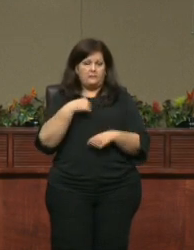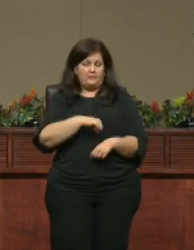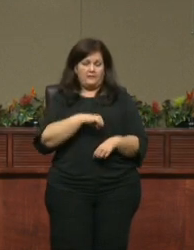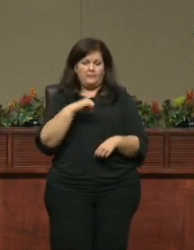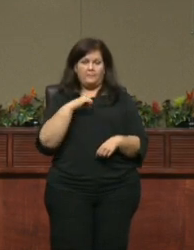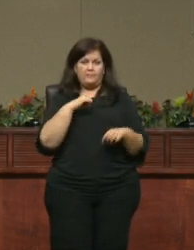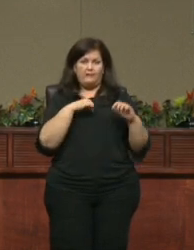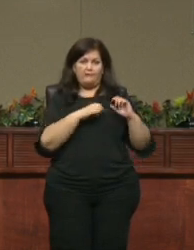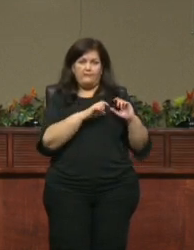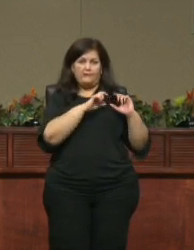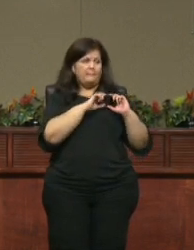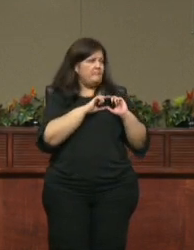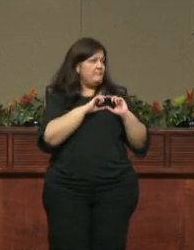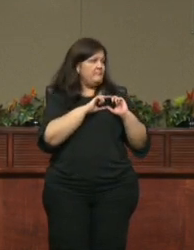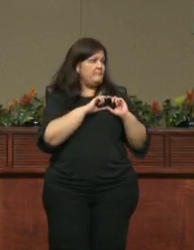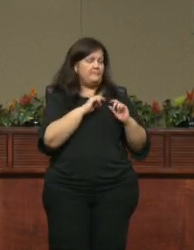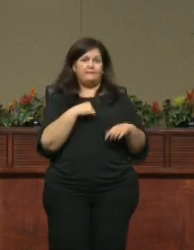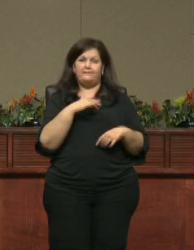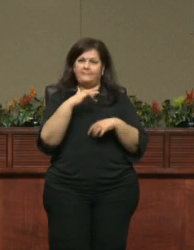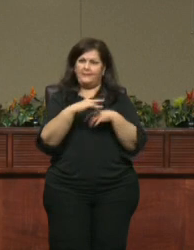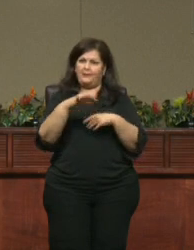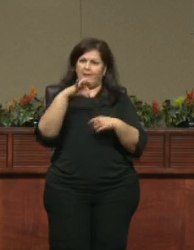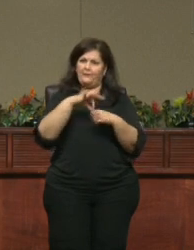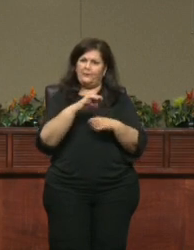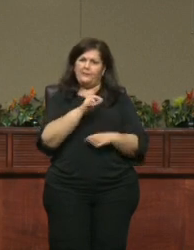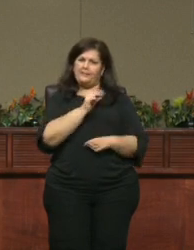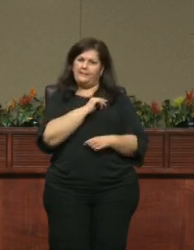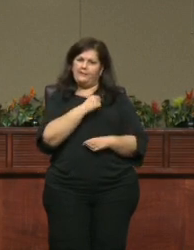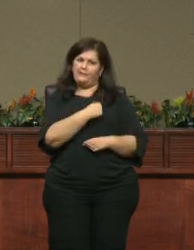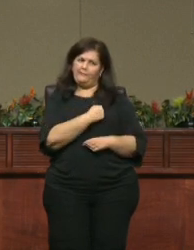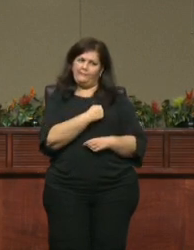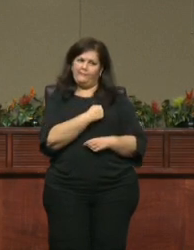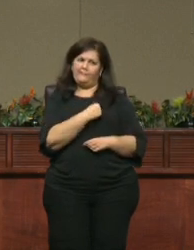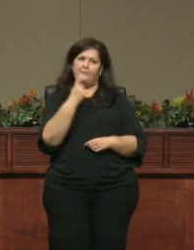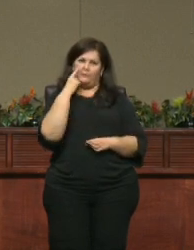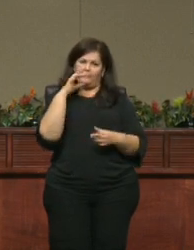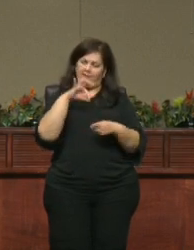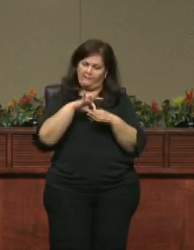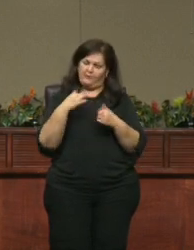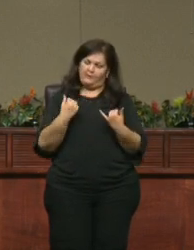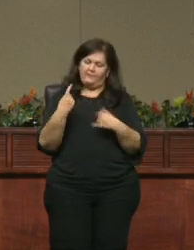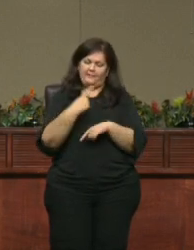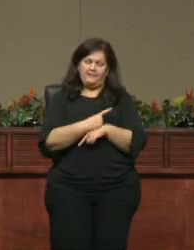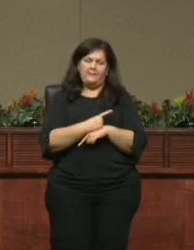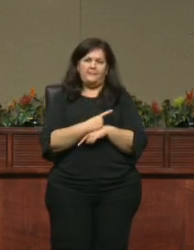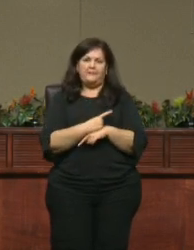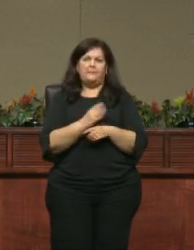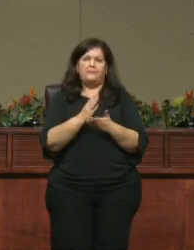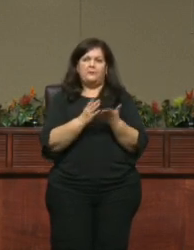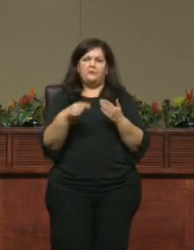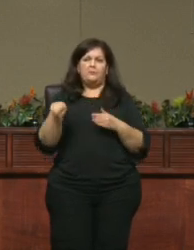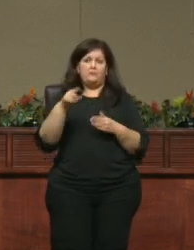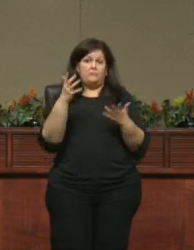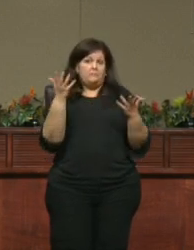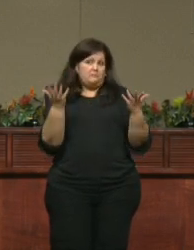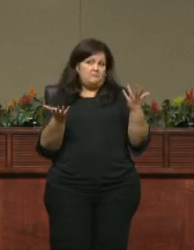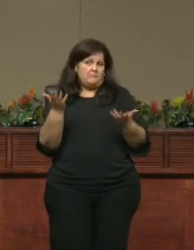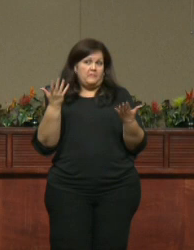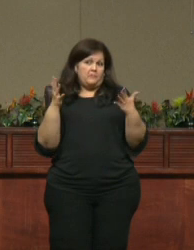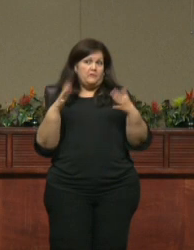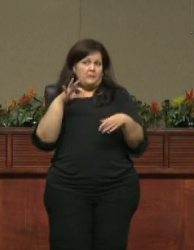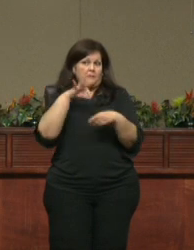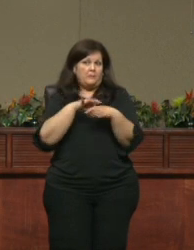my early voting sticker because I voted today. Some of you may have already done